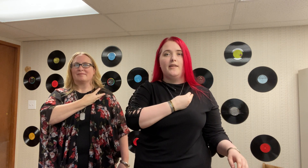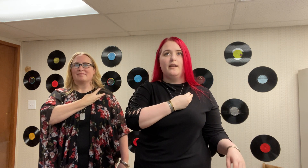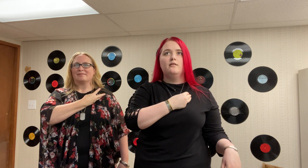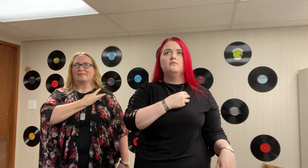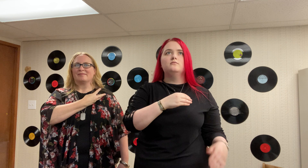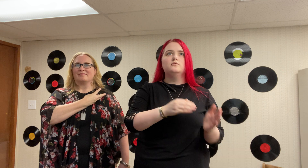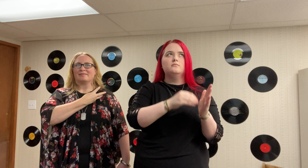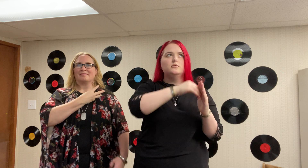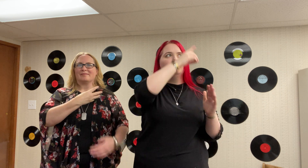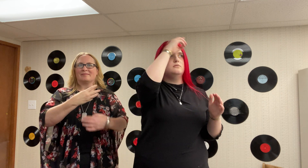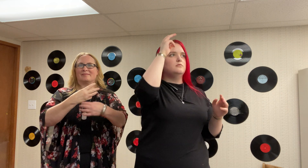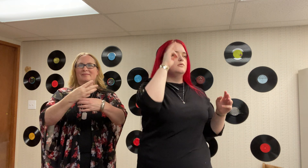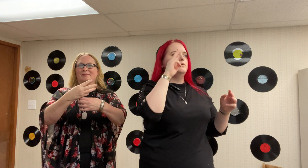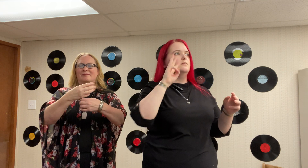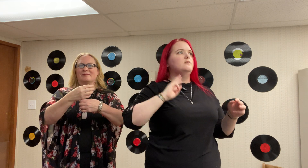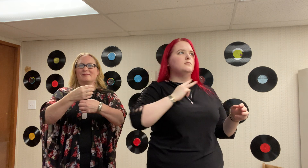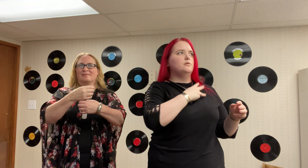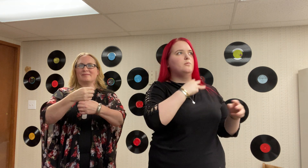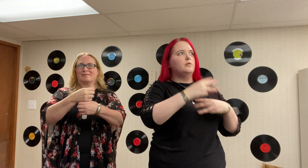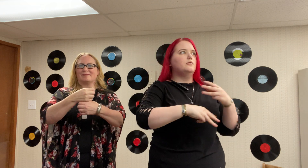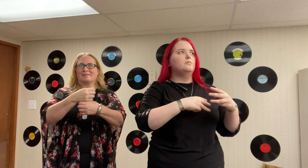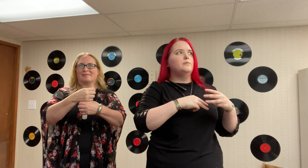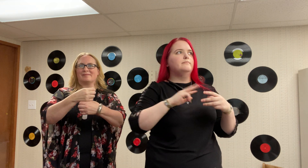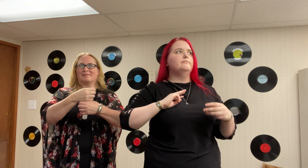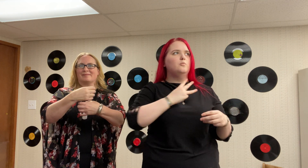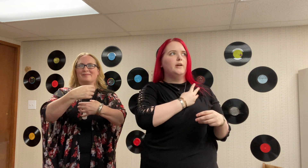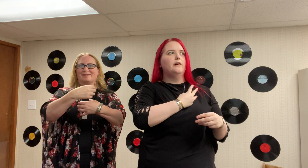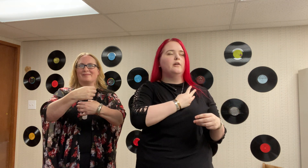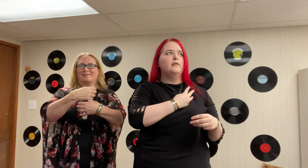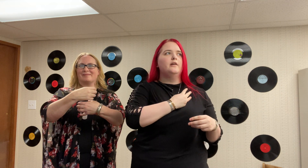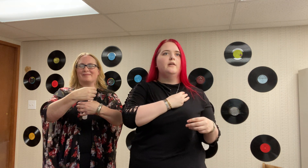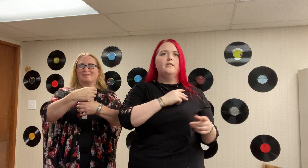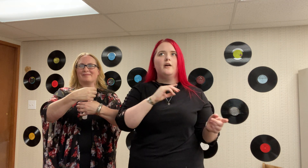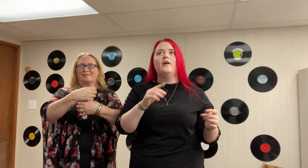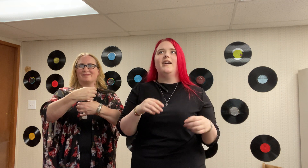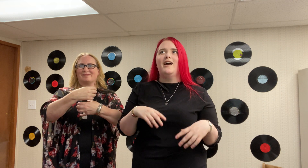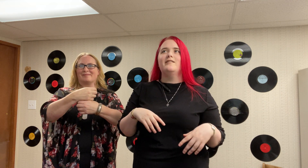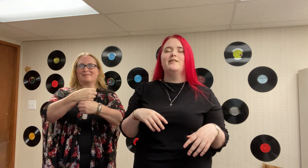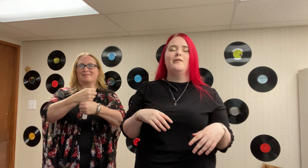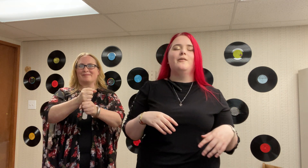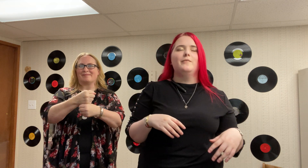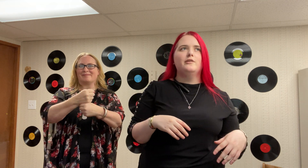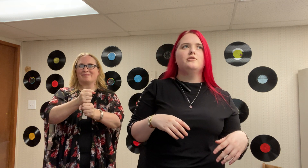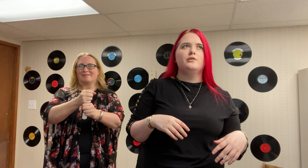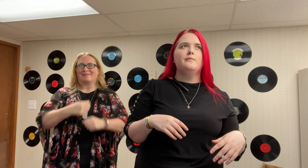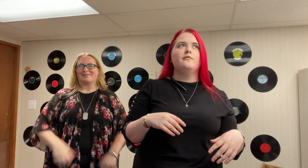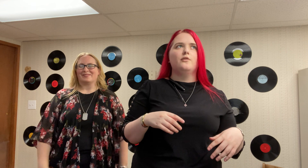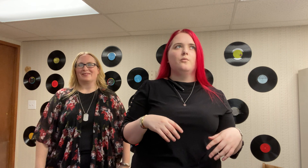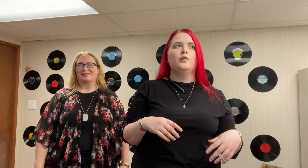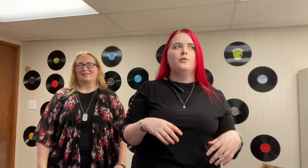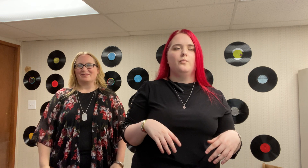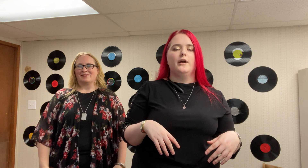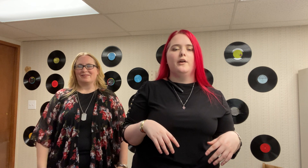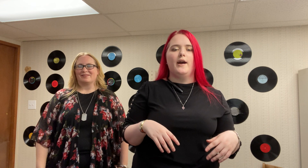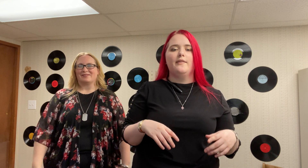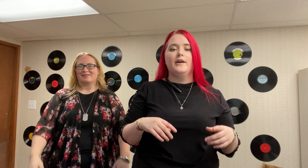then dreams for the world we're okay, yeah, so a million dreams for the world we're, and